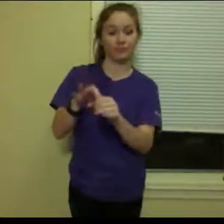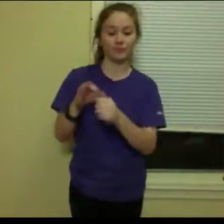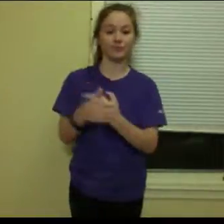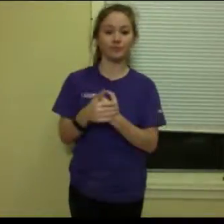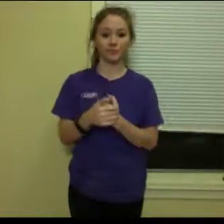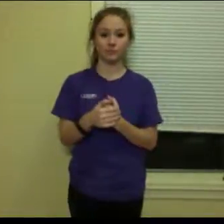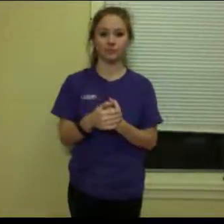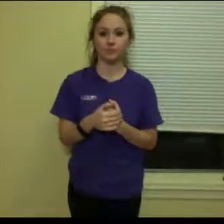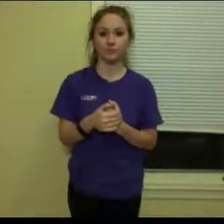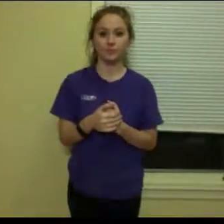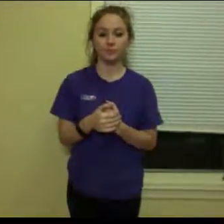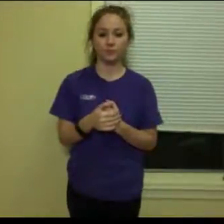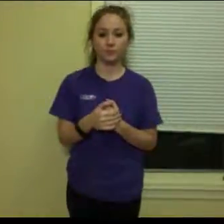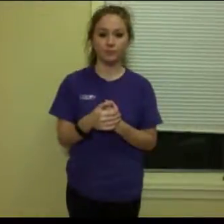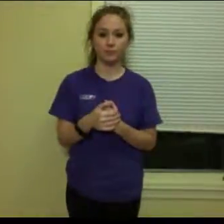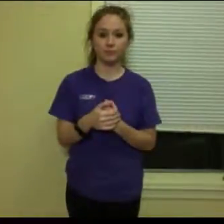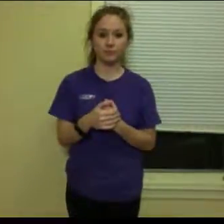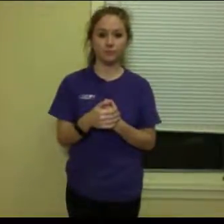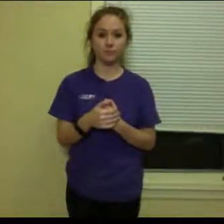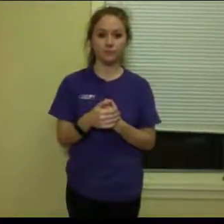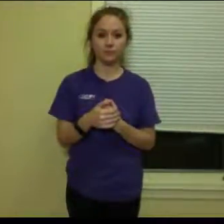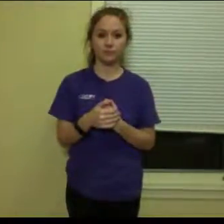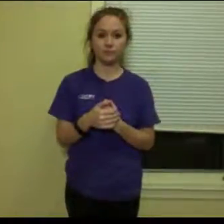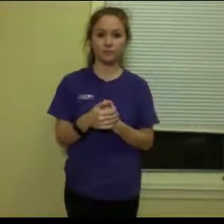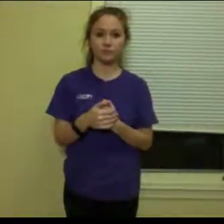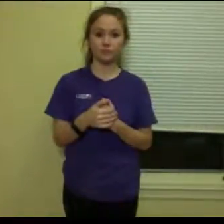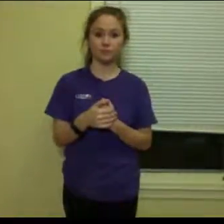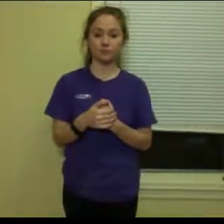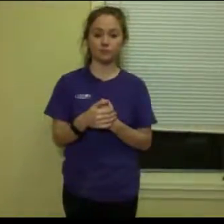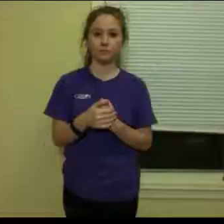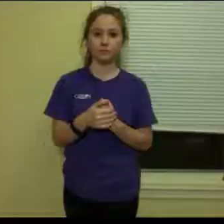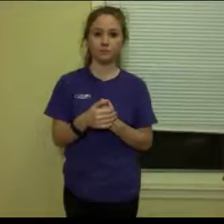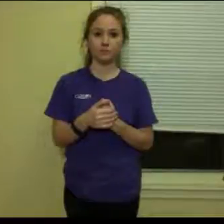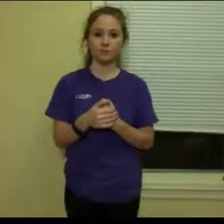When people vote, this happens.